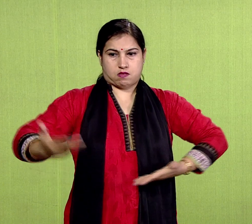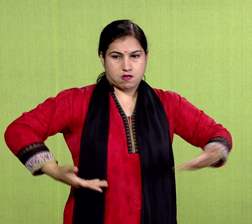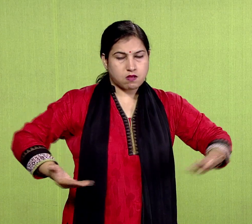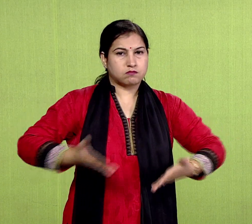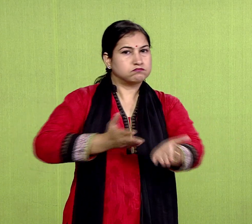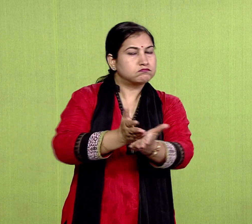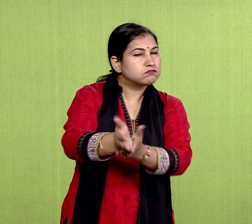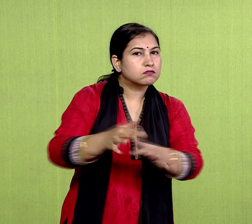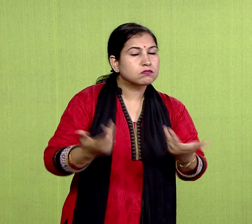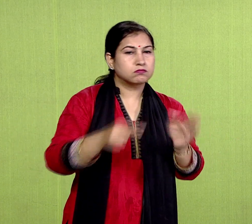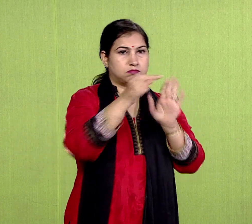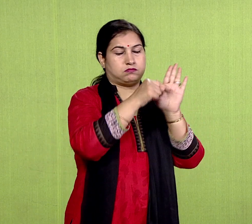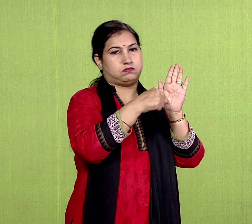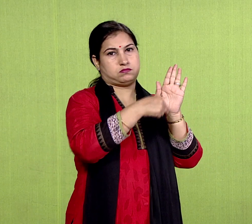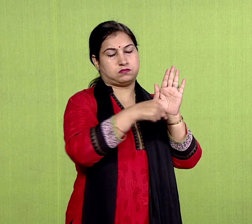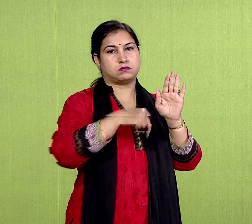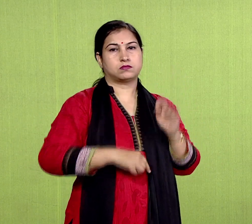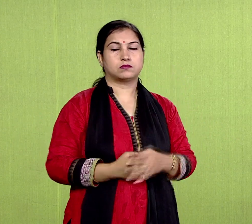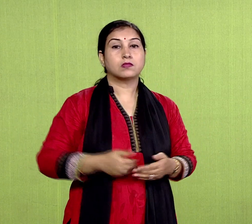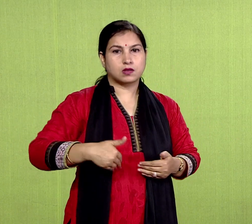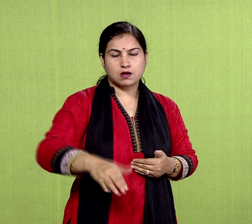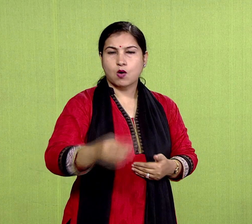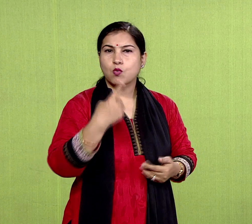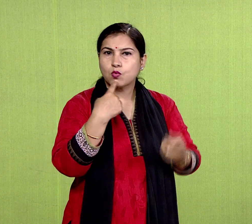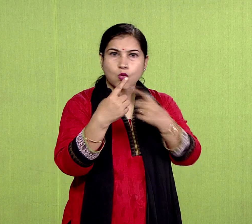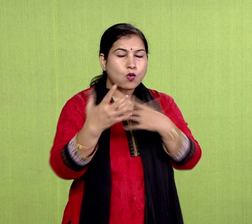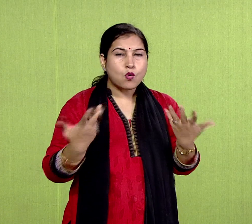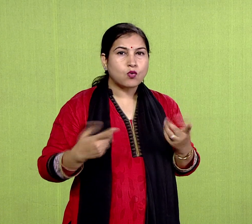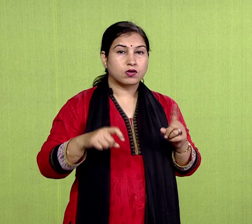Now we will discuss about the Kushana age.